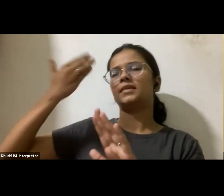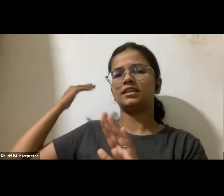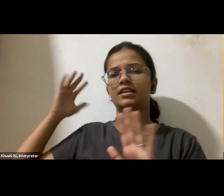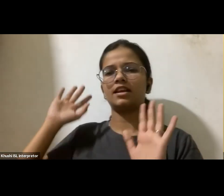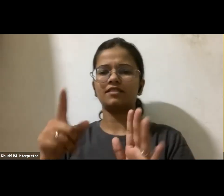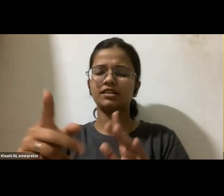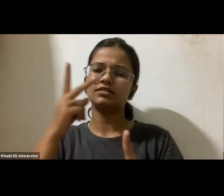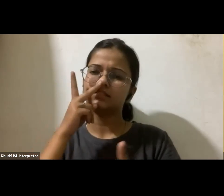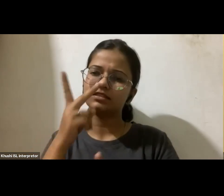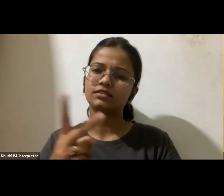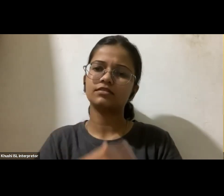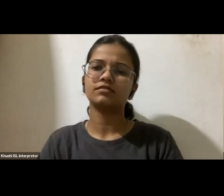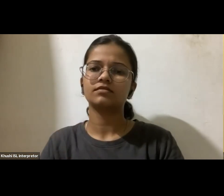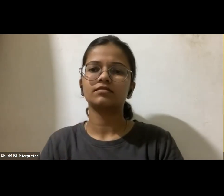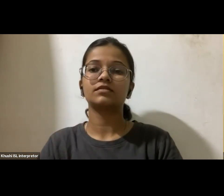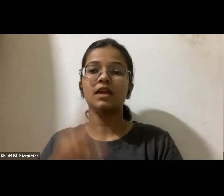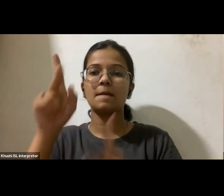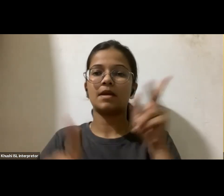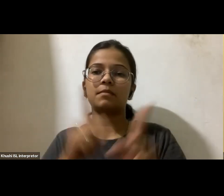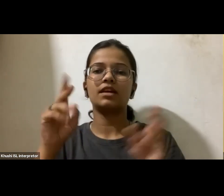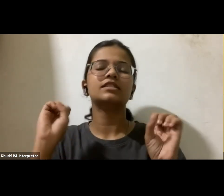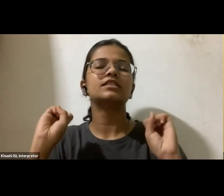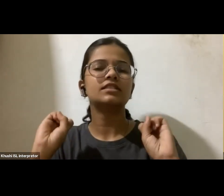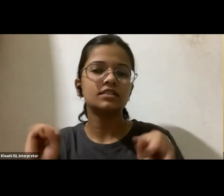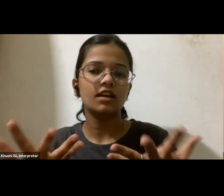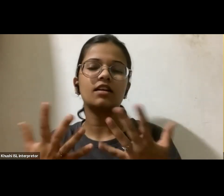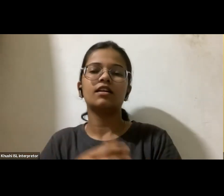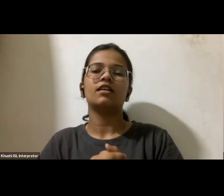would see that people are beginning to